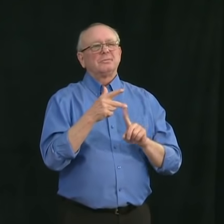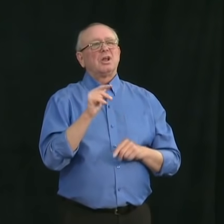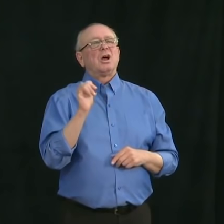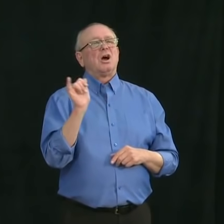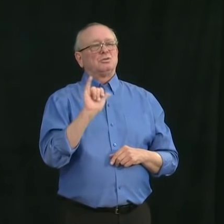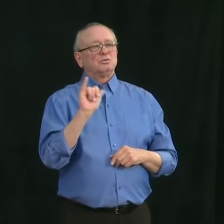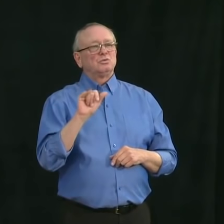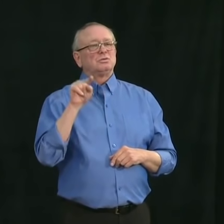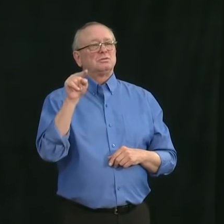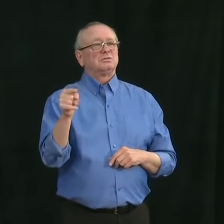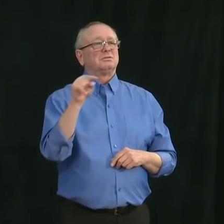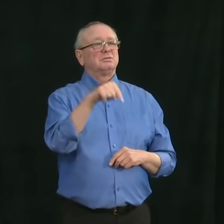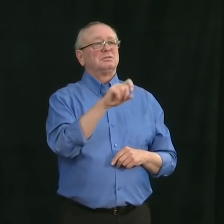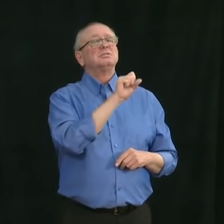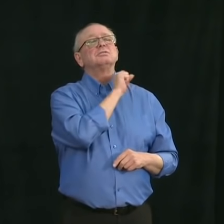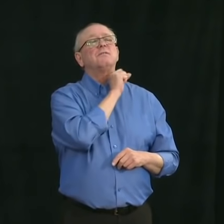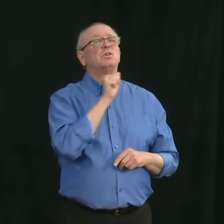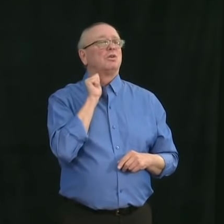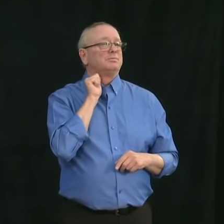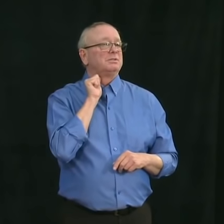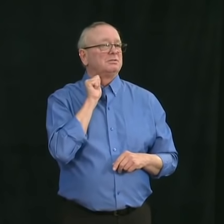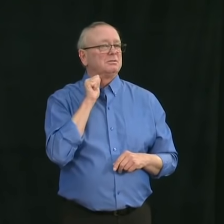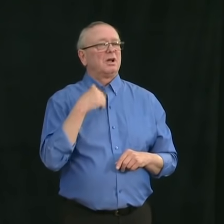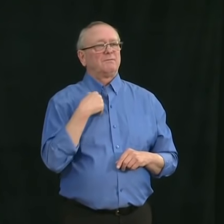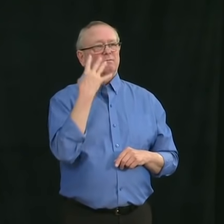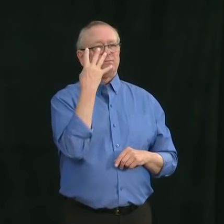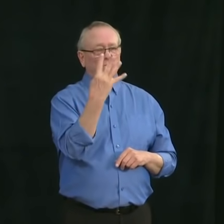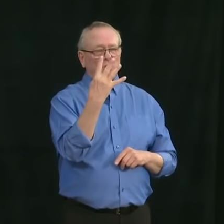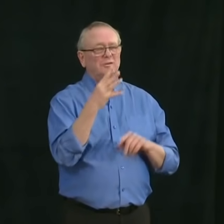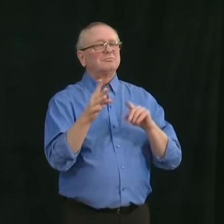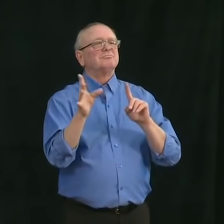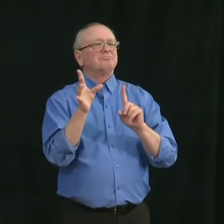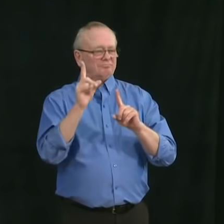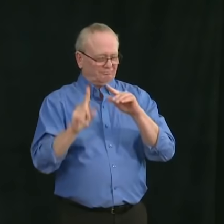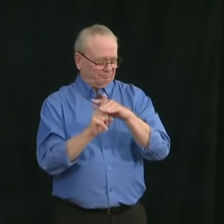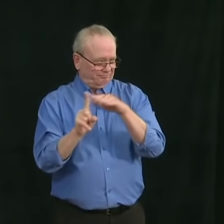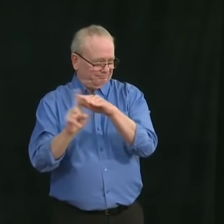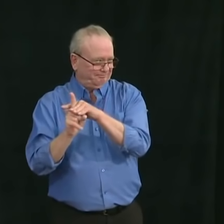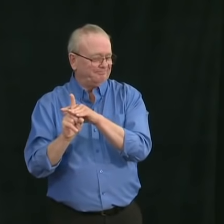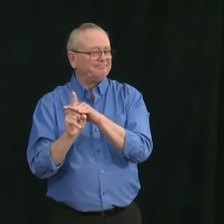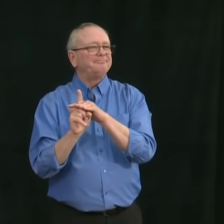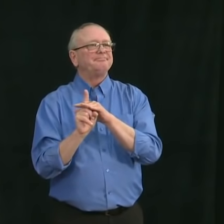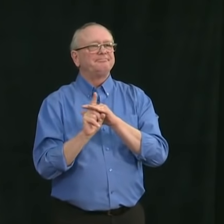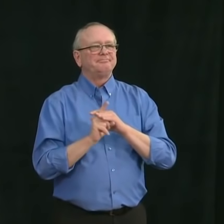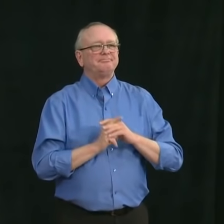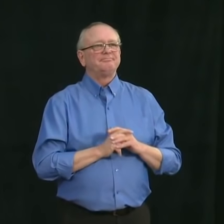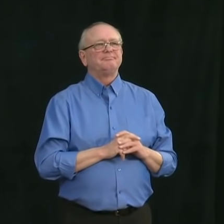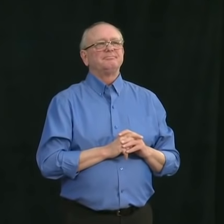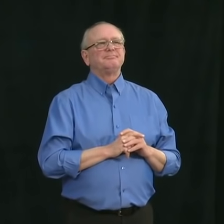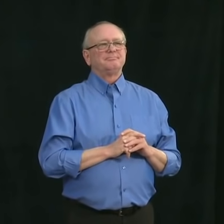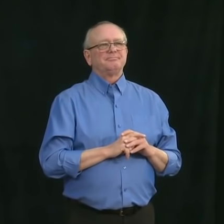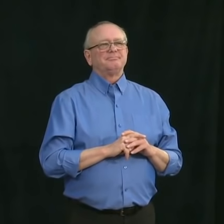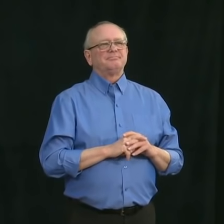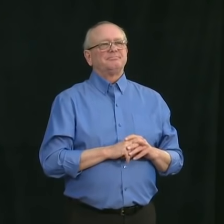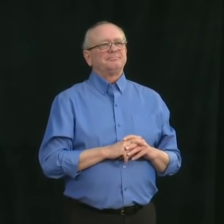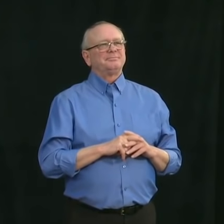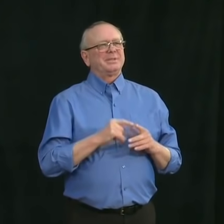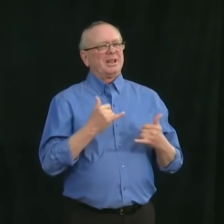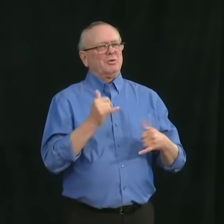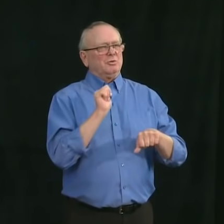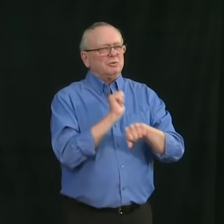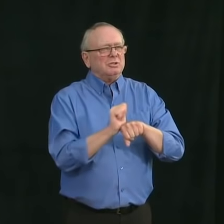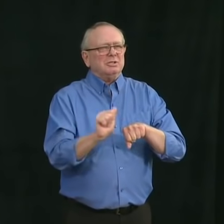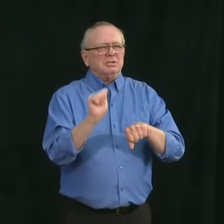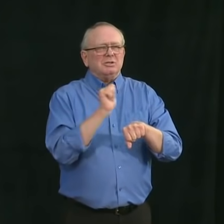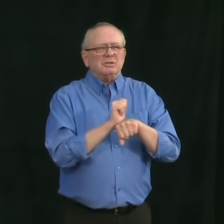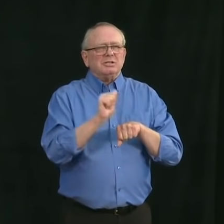Salvation Army in Calgary. We are working tirelessly to address this situation and protect the people who have tested positive for